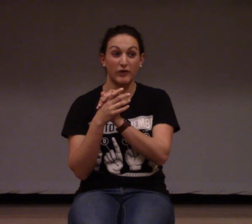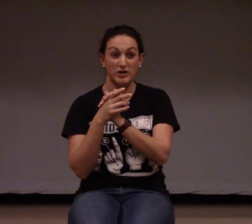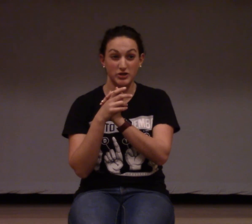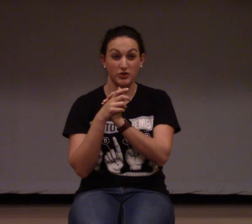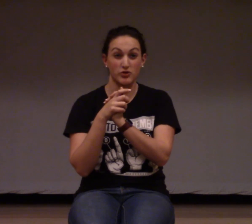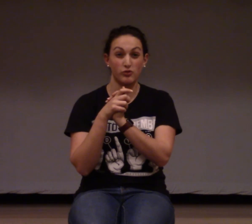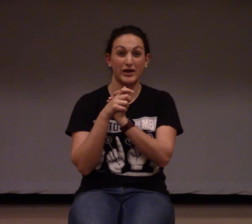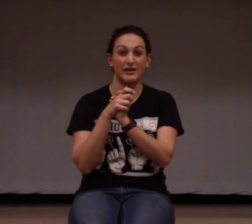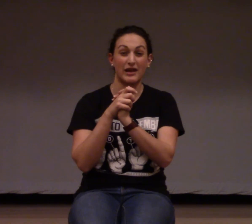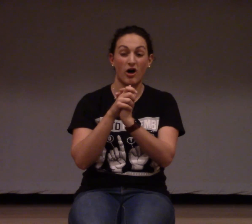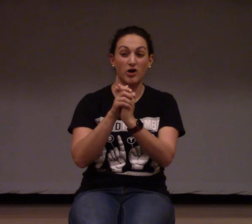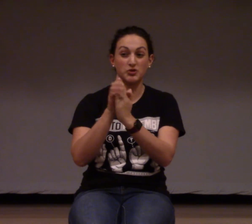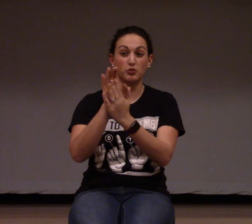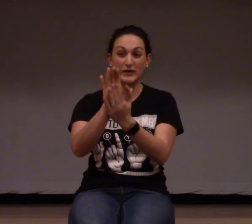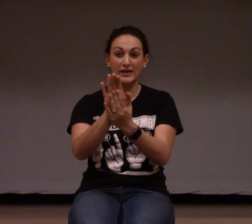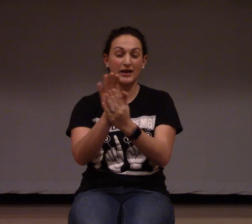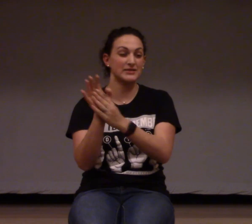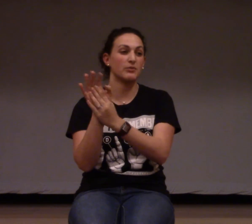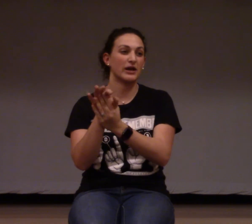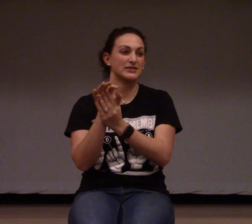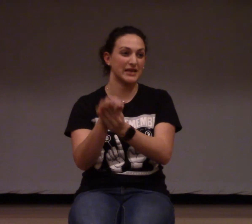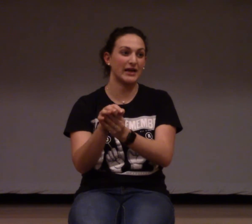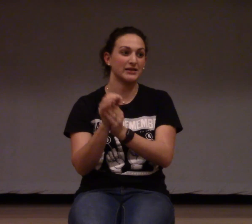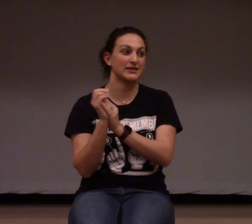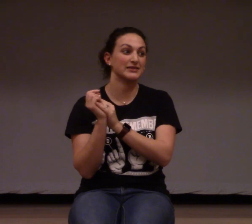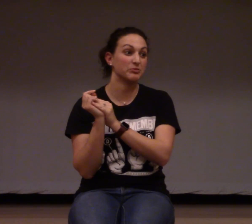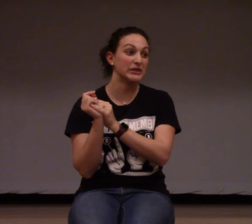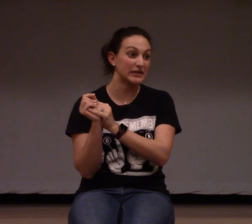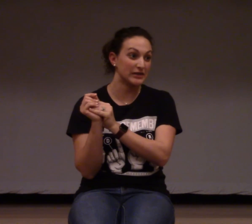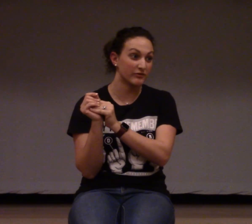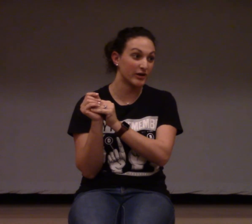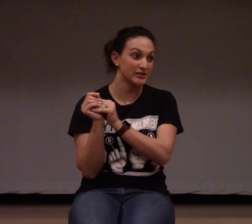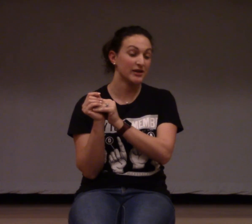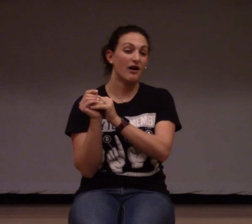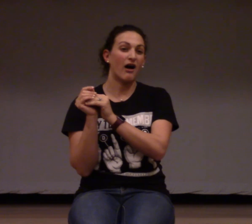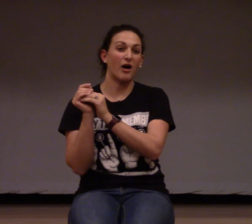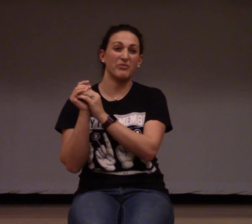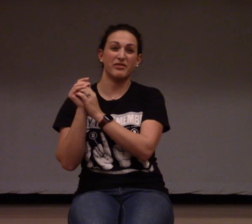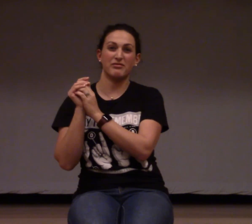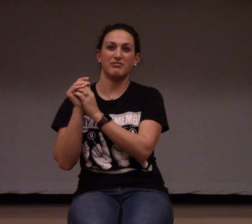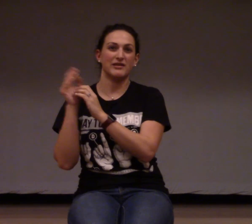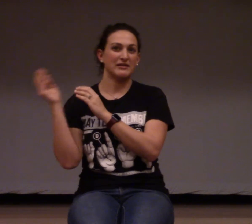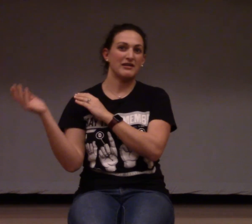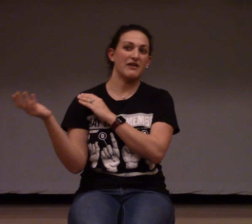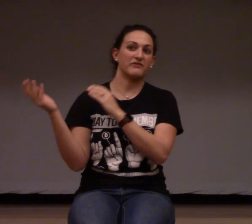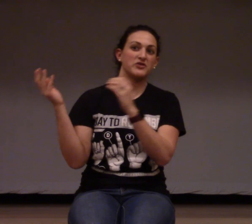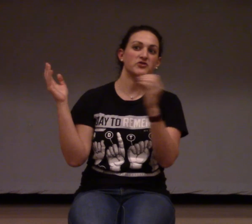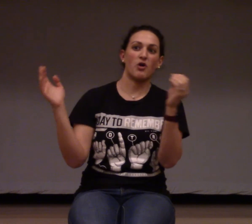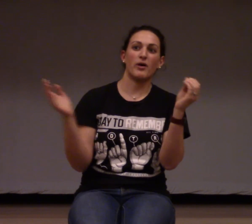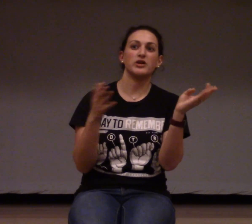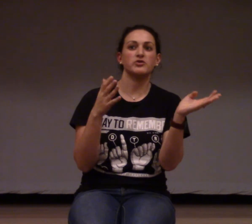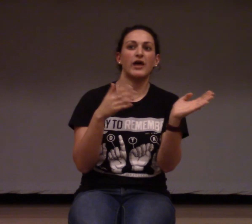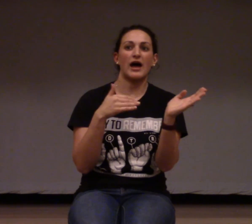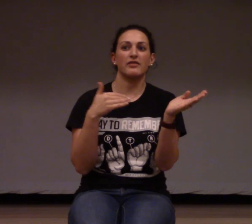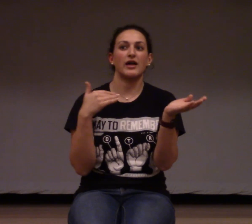just so you can also read it on someone else's hand, because that is completely different. If you don't want to do that, then I